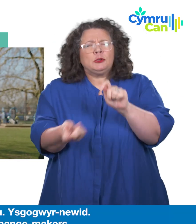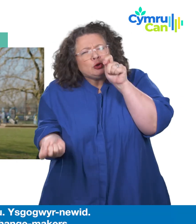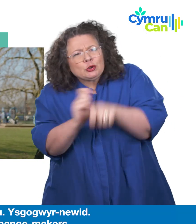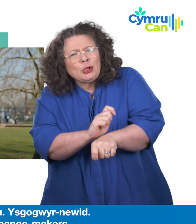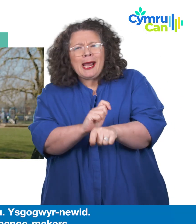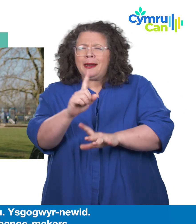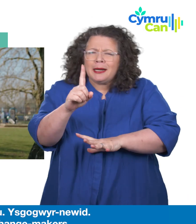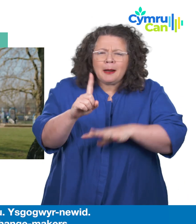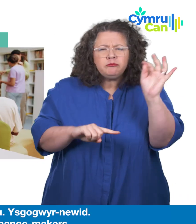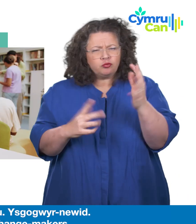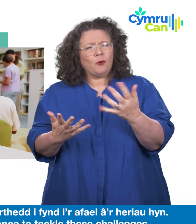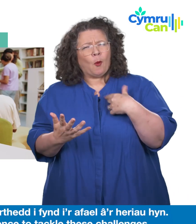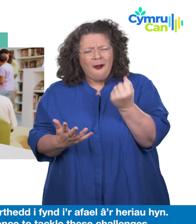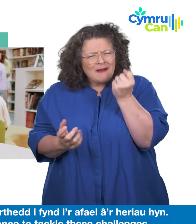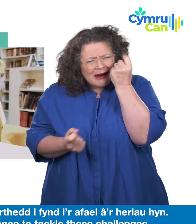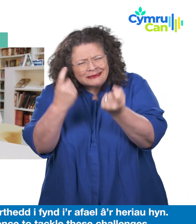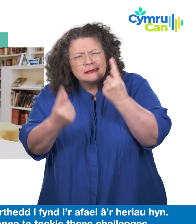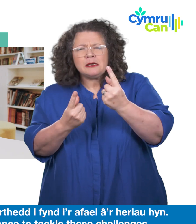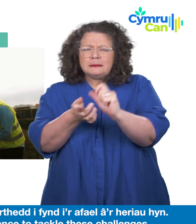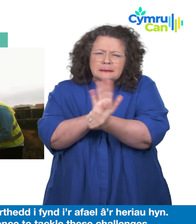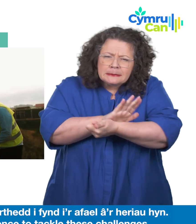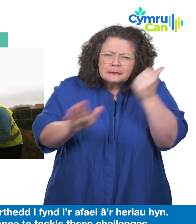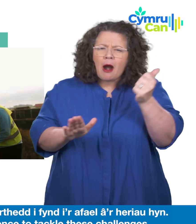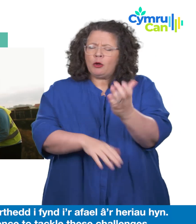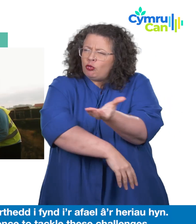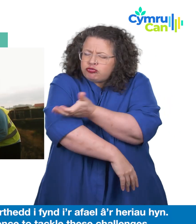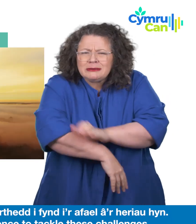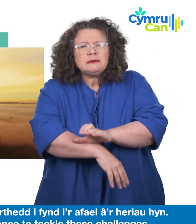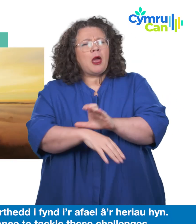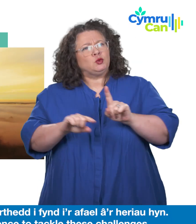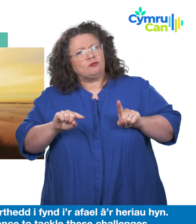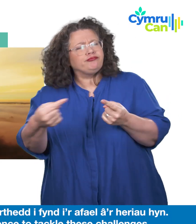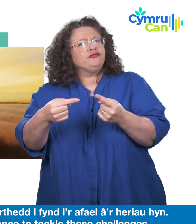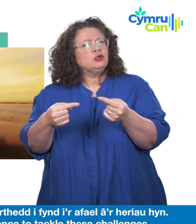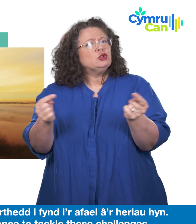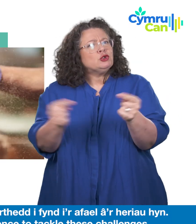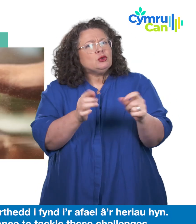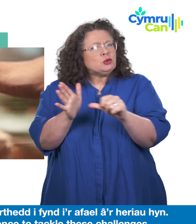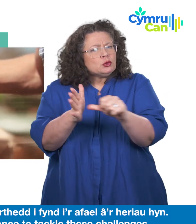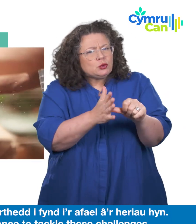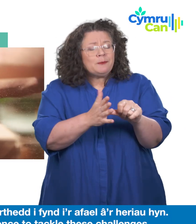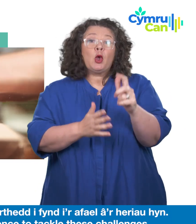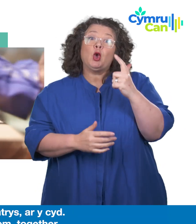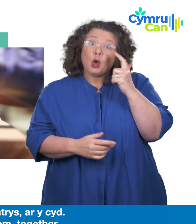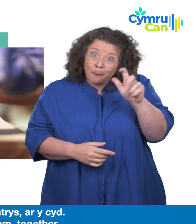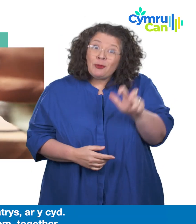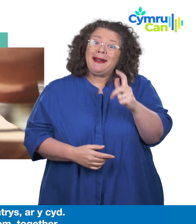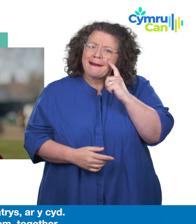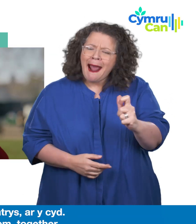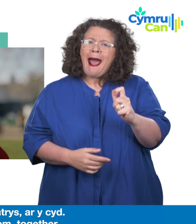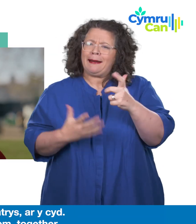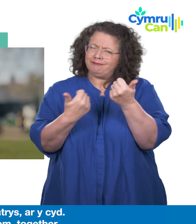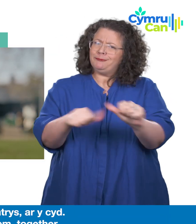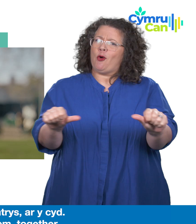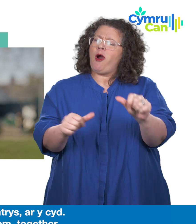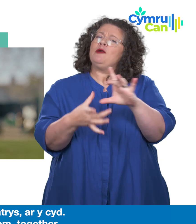solvers, change makers. We have the ideas, the talent, the resilience to tackle these challenges. Gall Cymru can